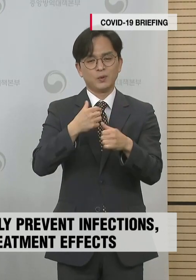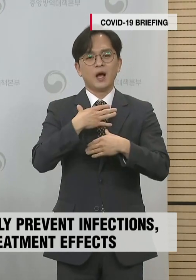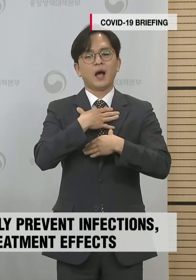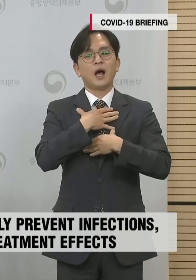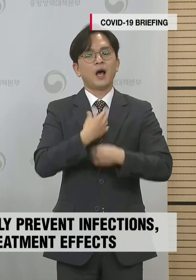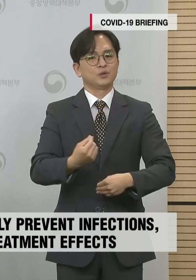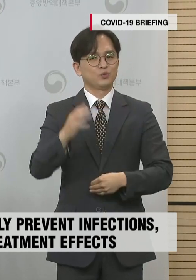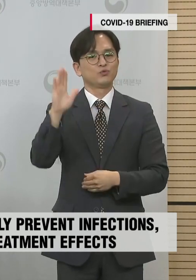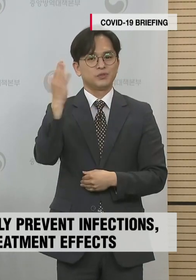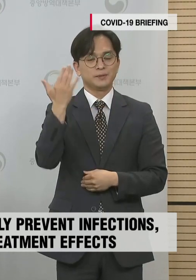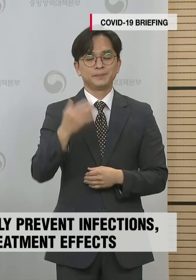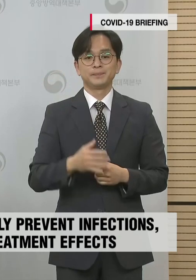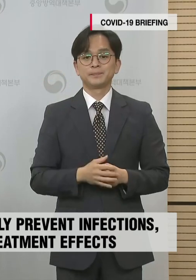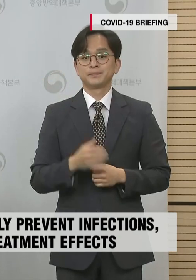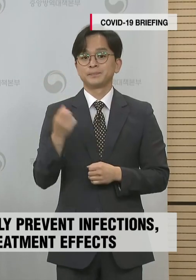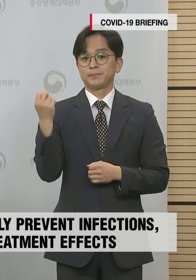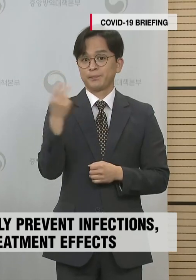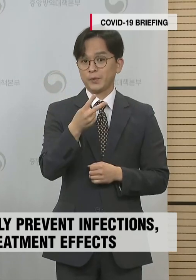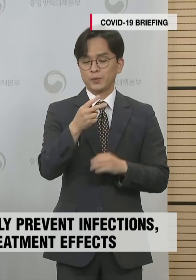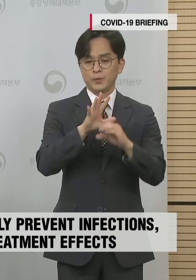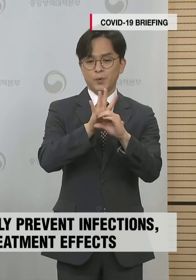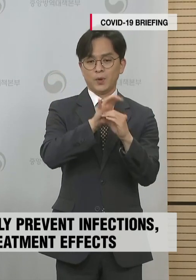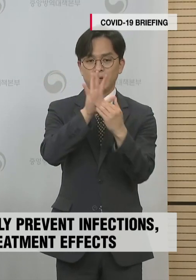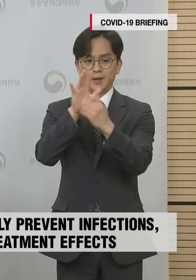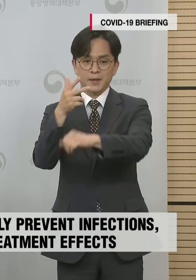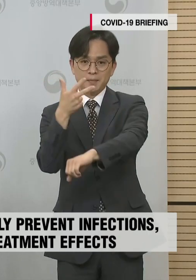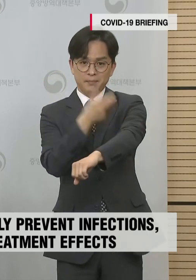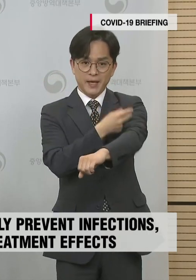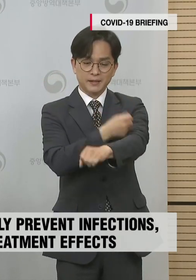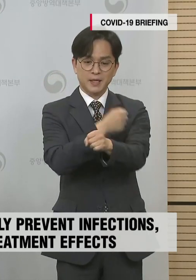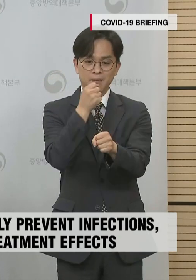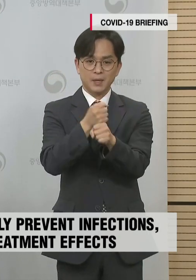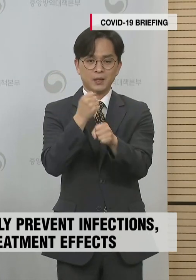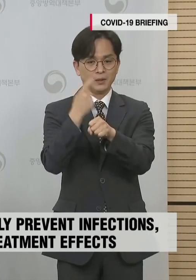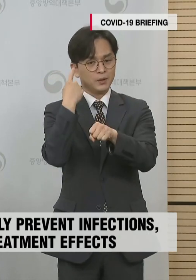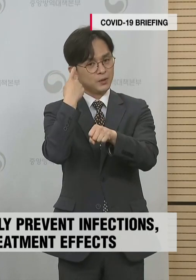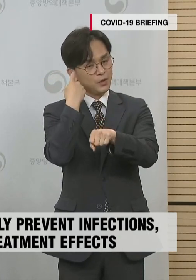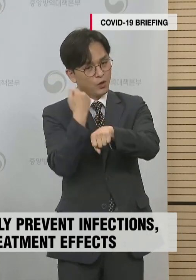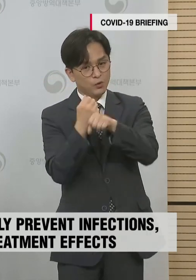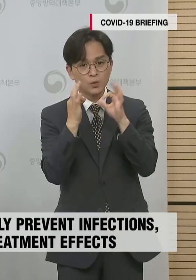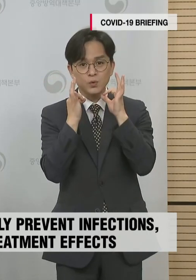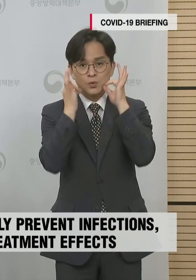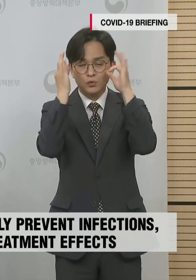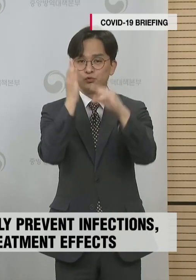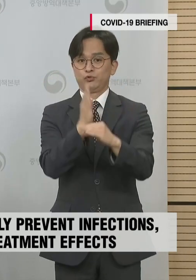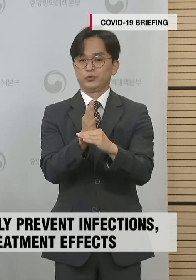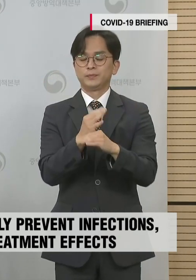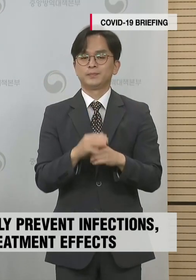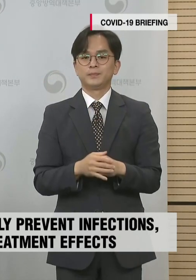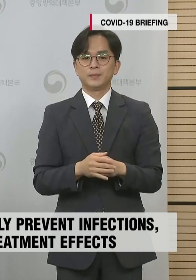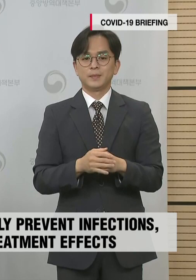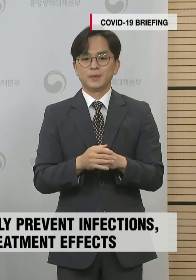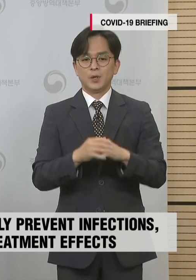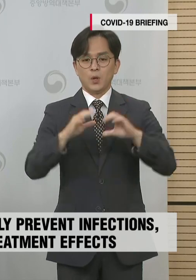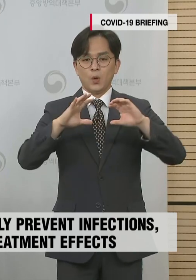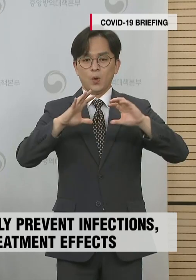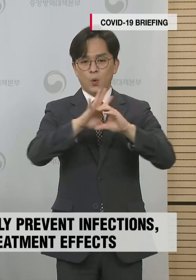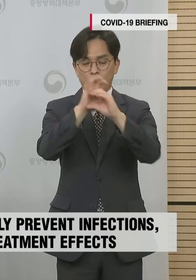the virus going forward. And as for R&D measures, we are taking a step closer to reaching